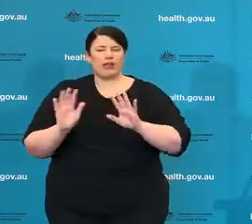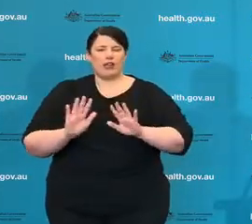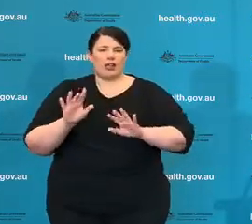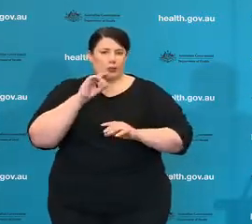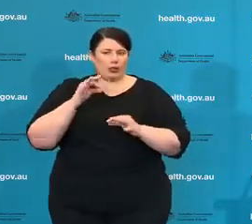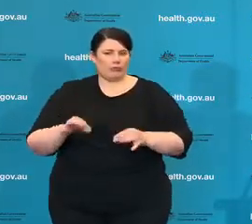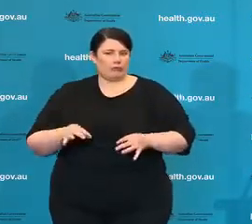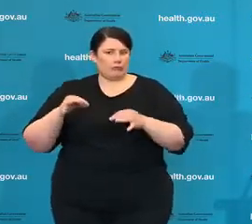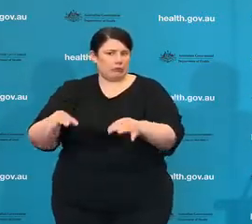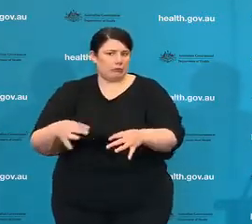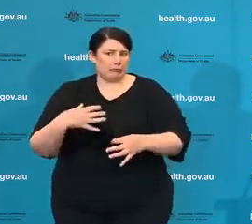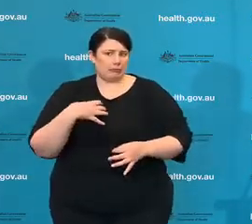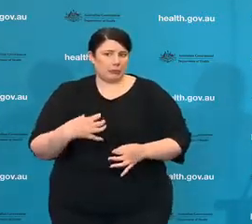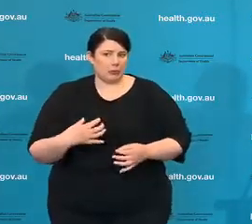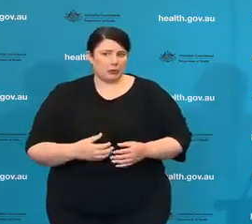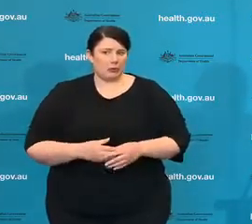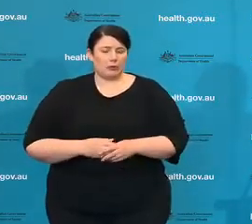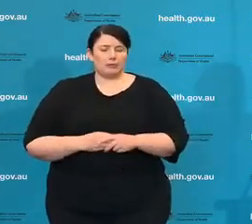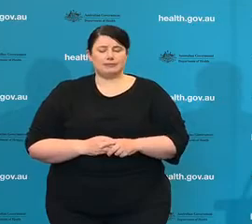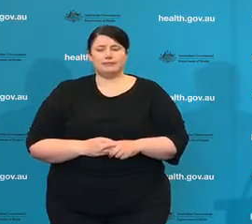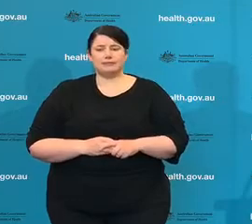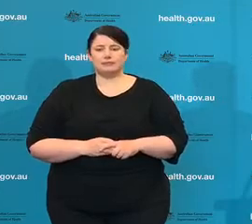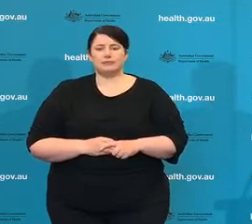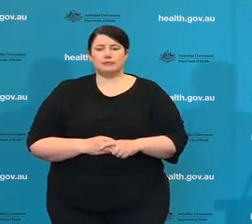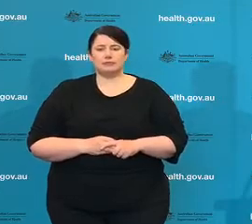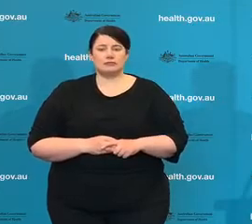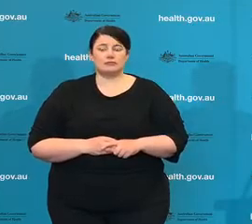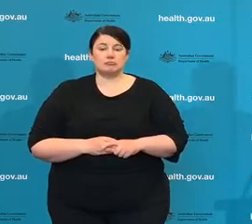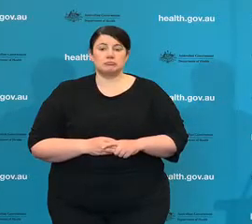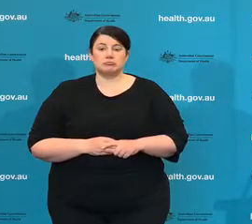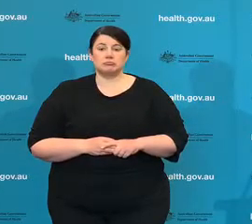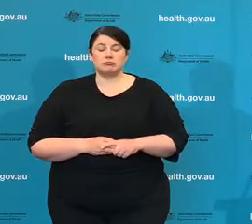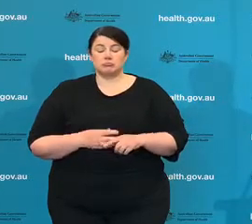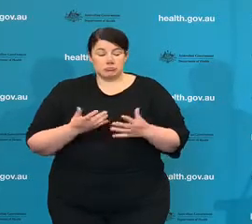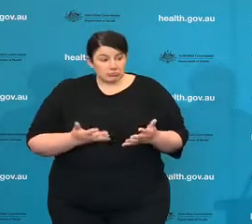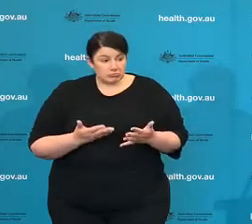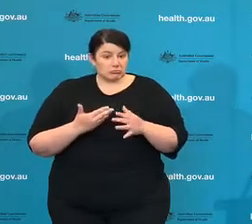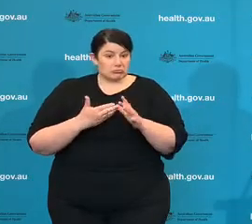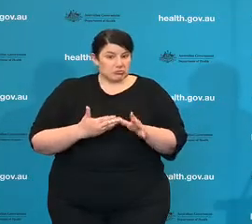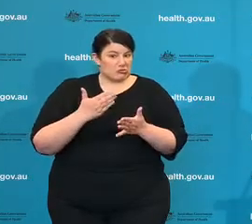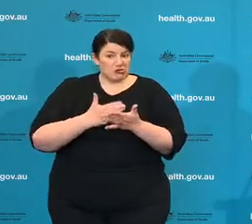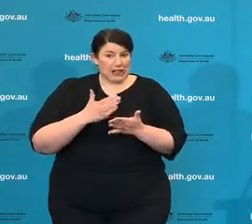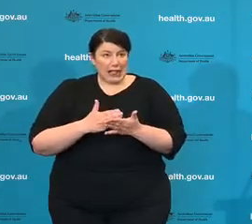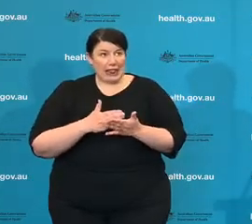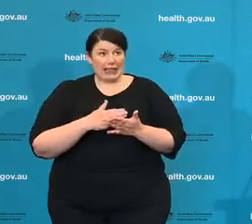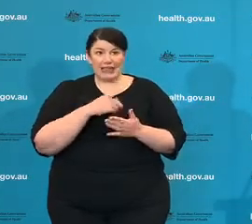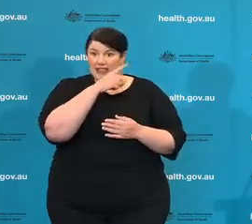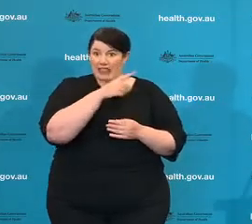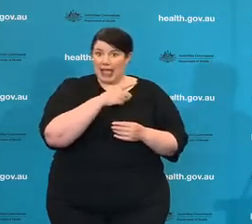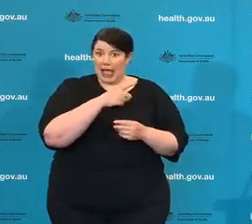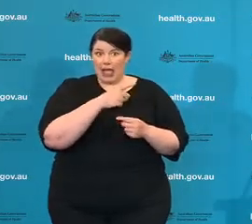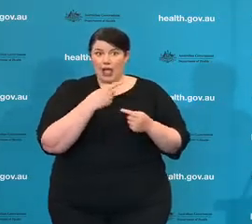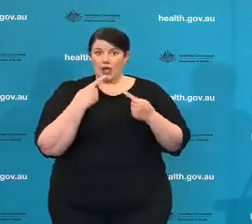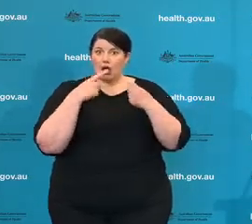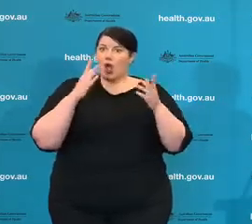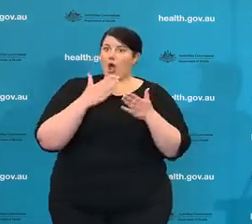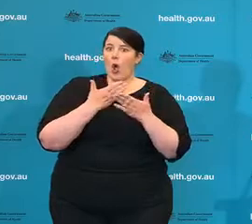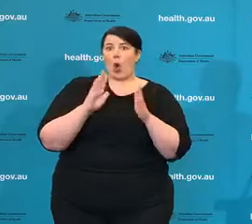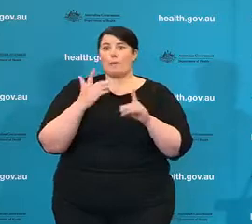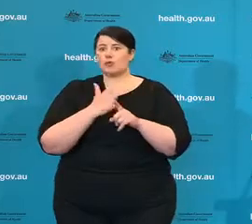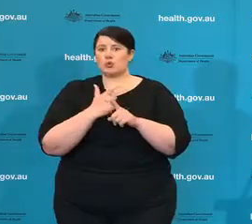clearly the Oxford trialists and AstraZeneca have been very forthcoming with their information. We don't think particularly that we deserve